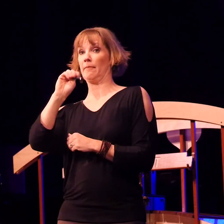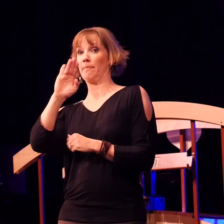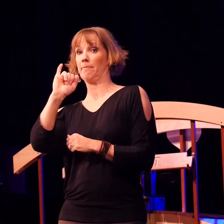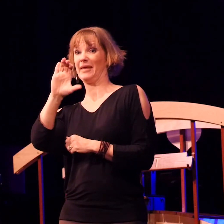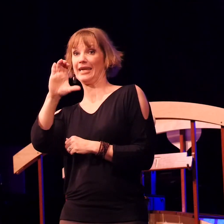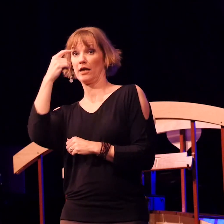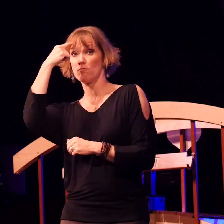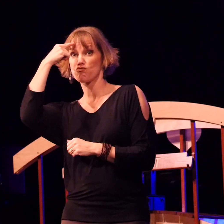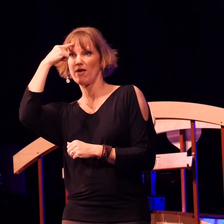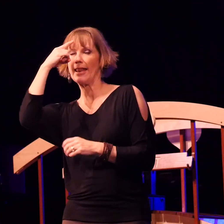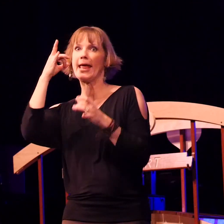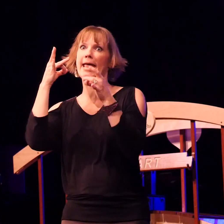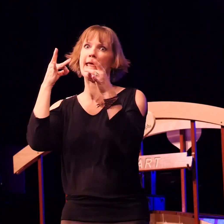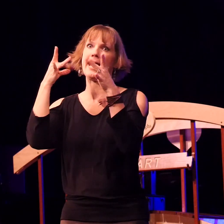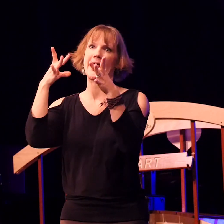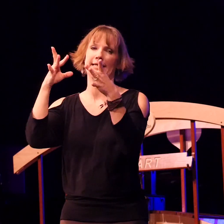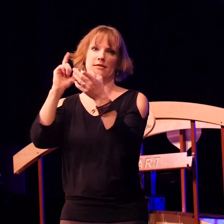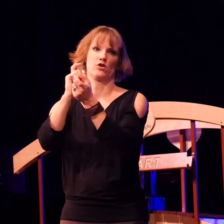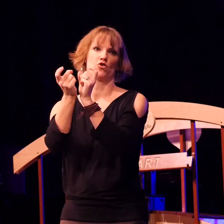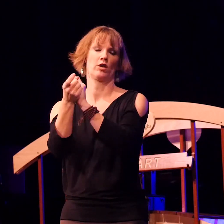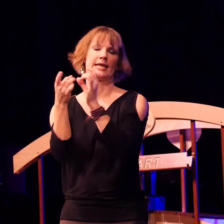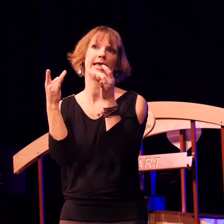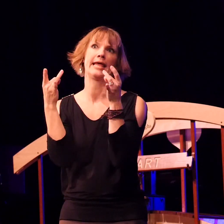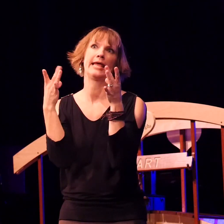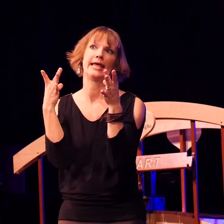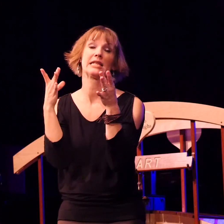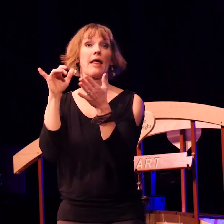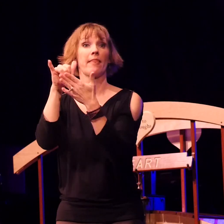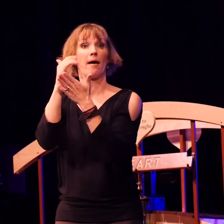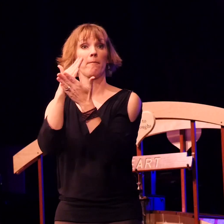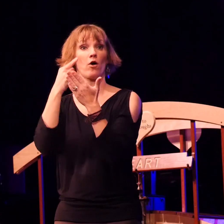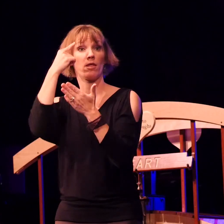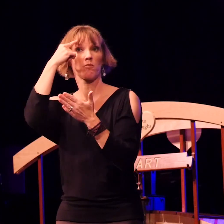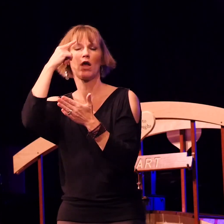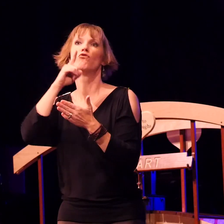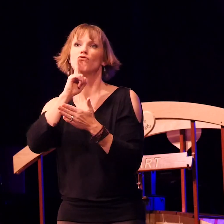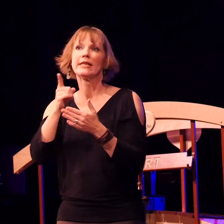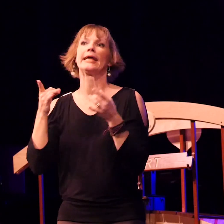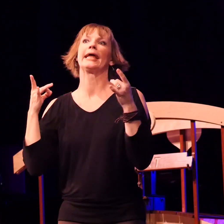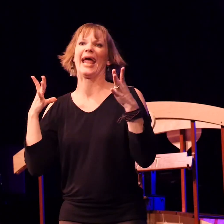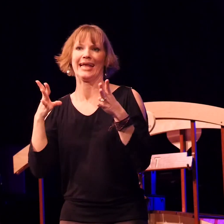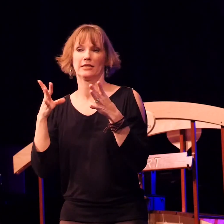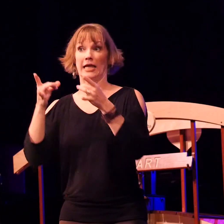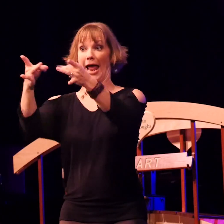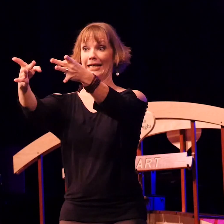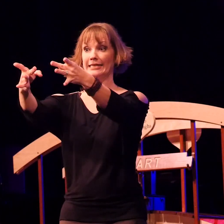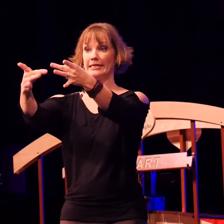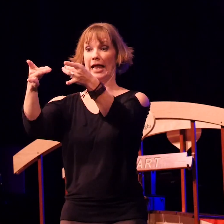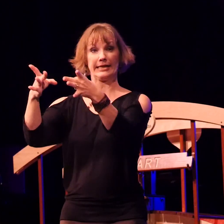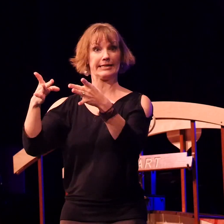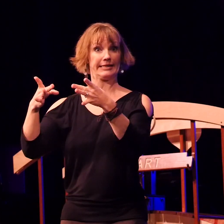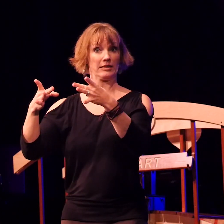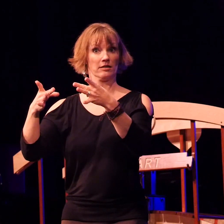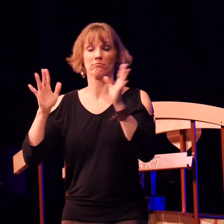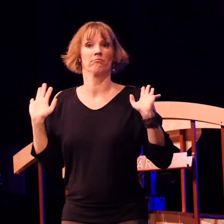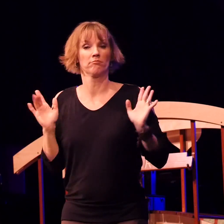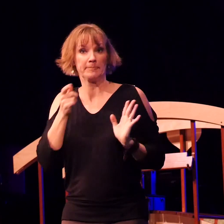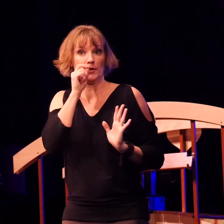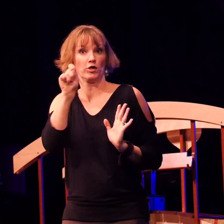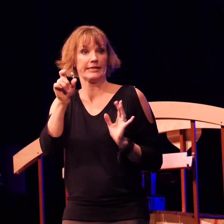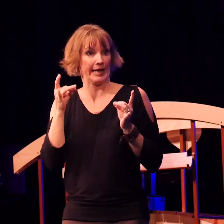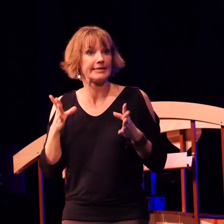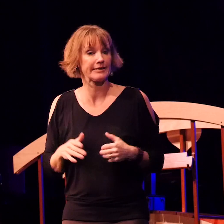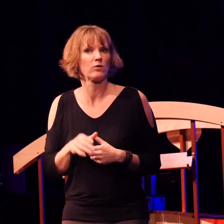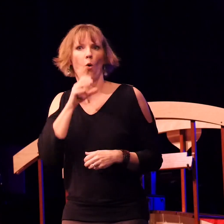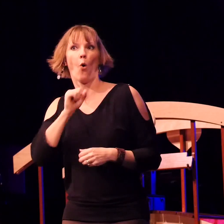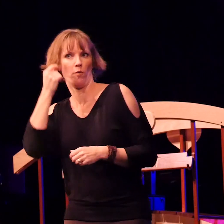brain hates change. In fact, that's the part of the brain that simply hates, period, the old brain.